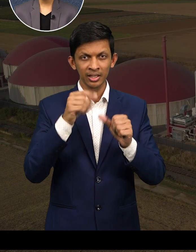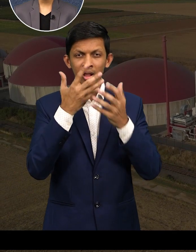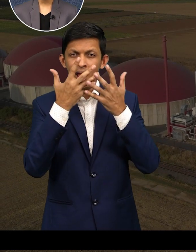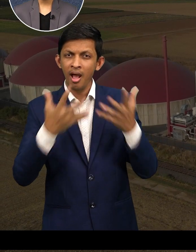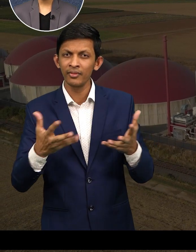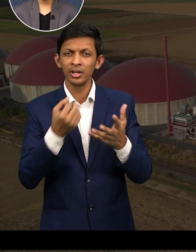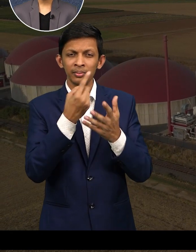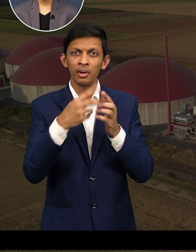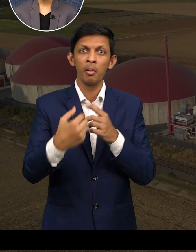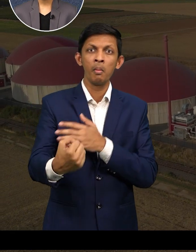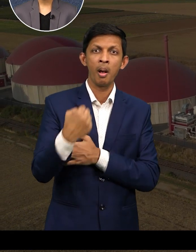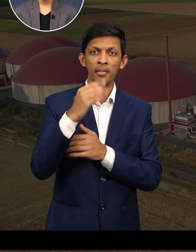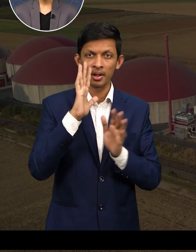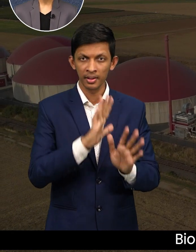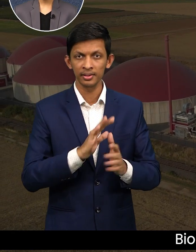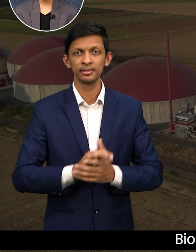Biomass energy.